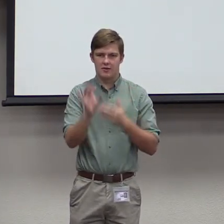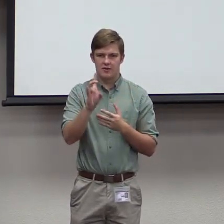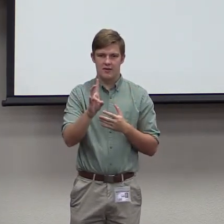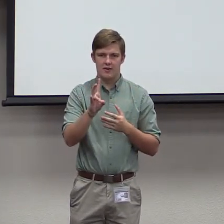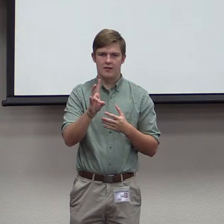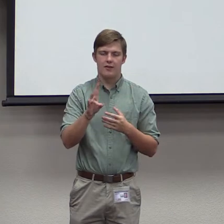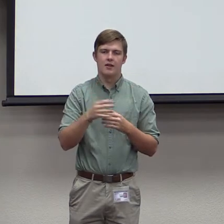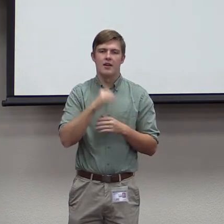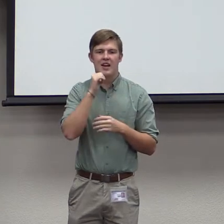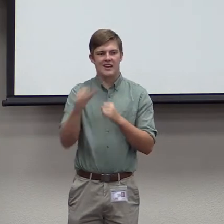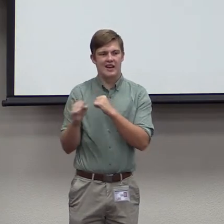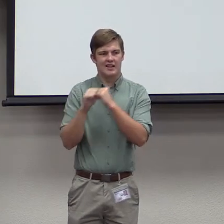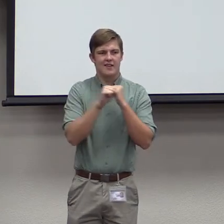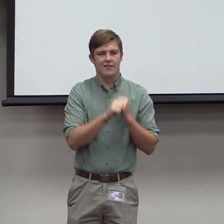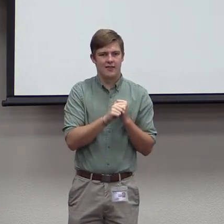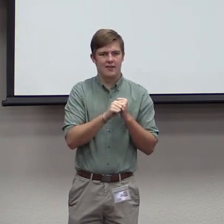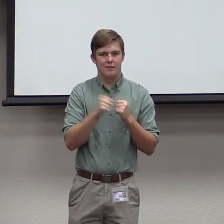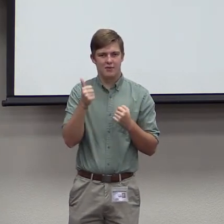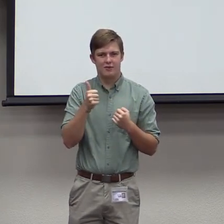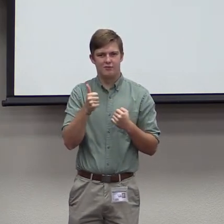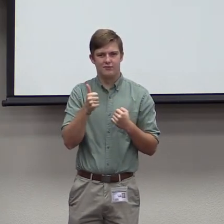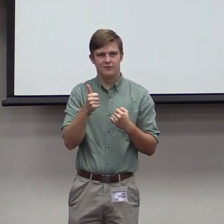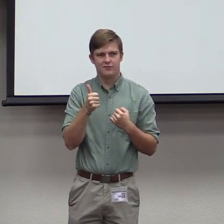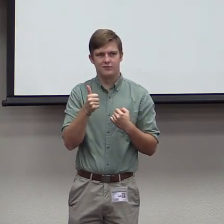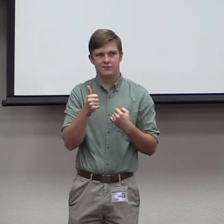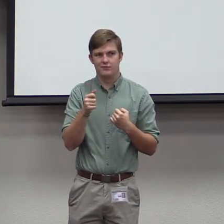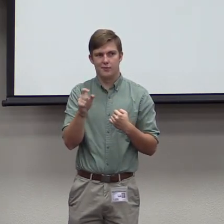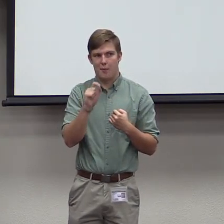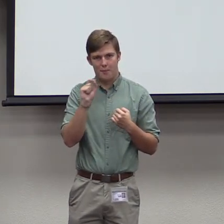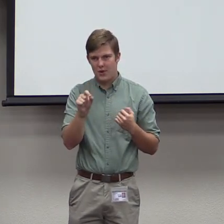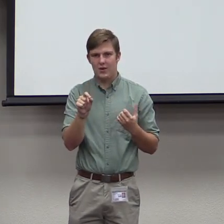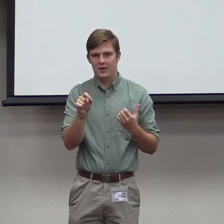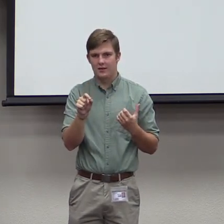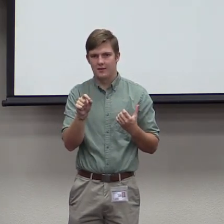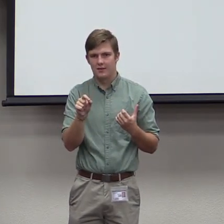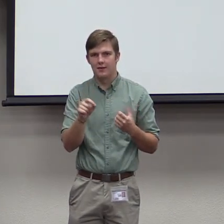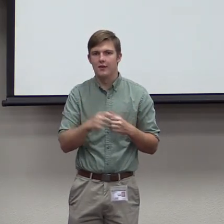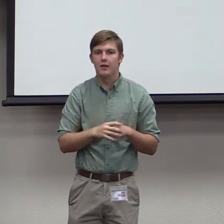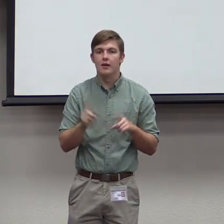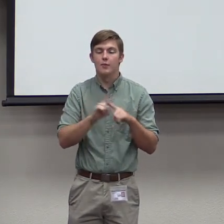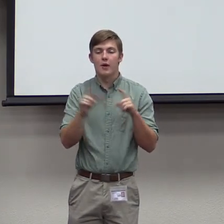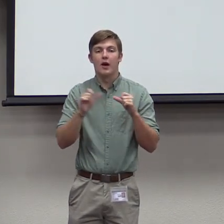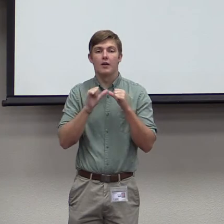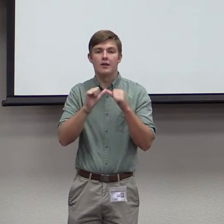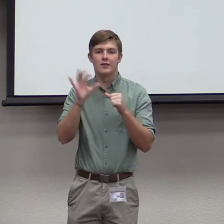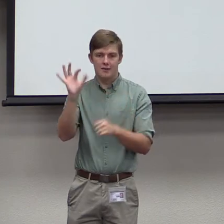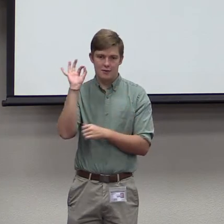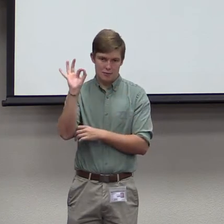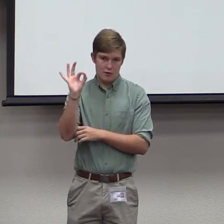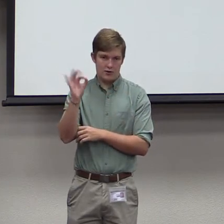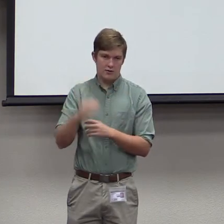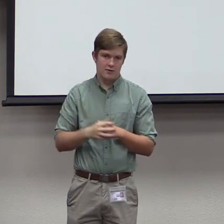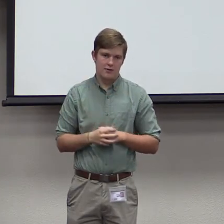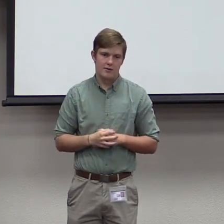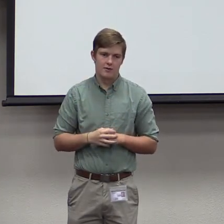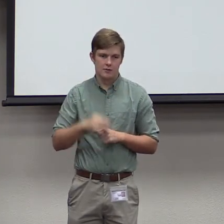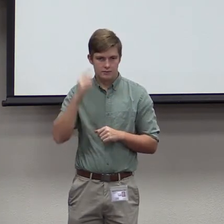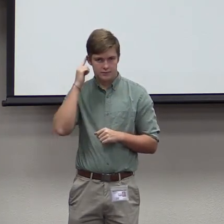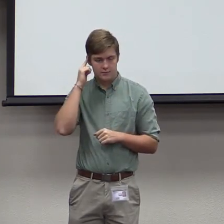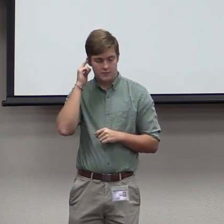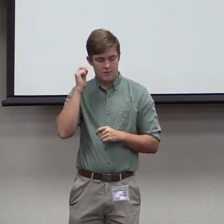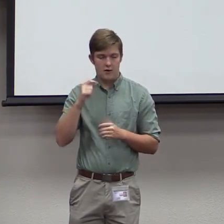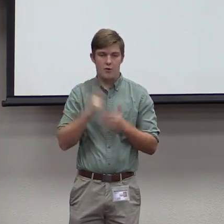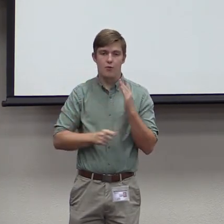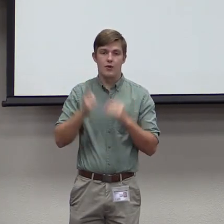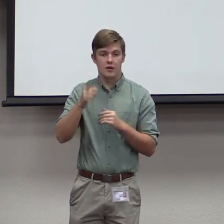won't really defend himself at all. But what he will do is continue to preach. What he will do